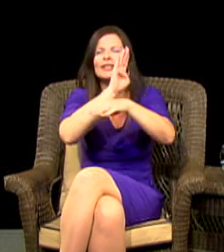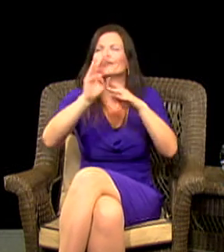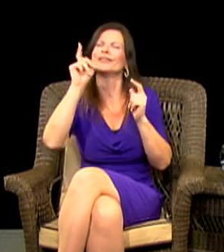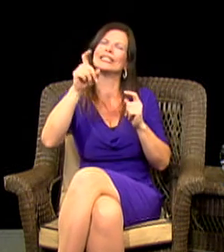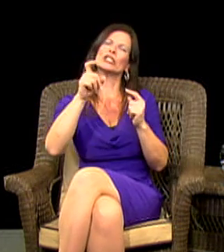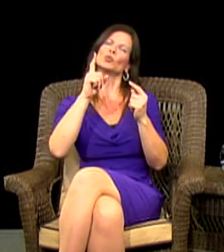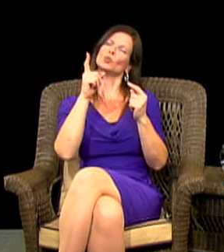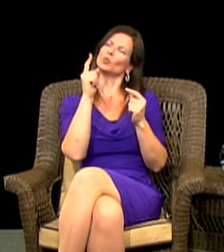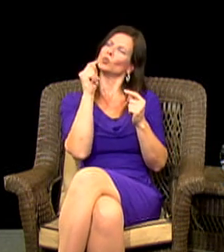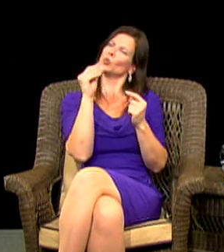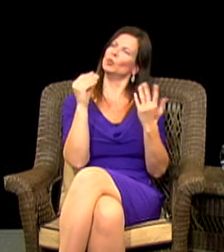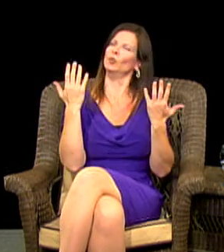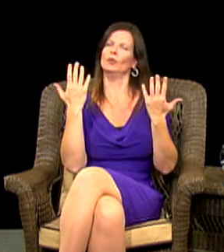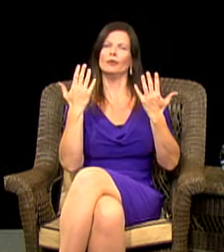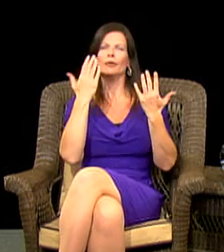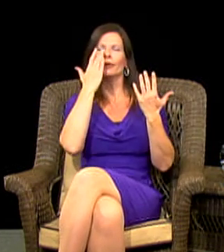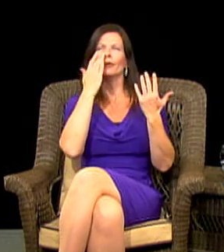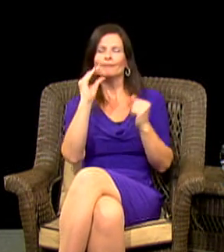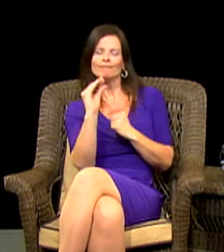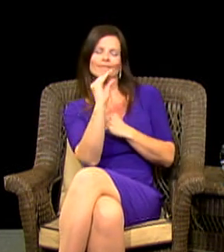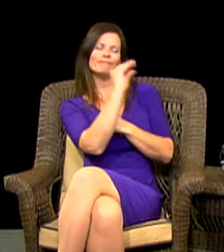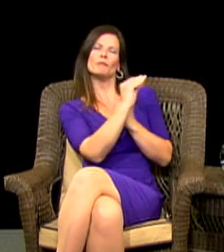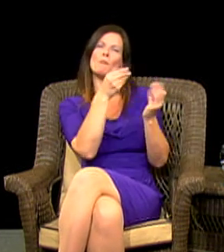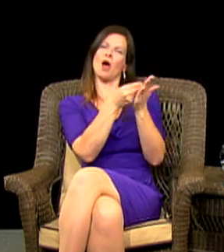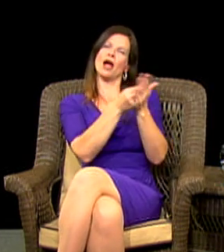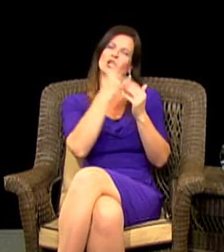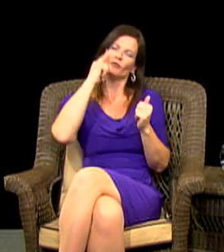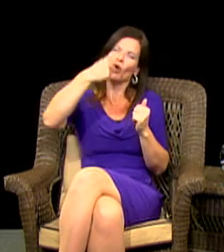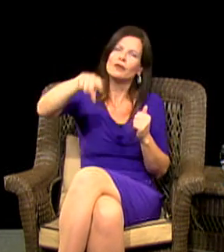And again, it's, a lot of businesses